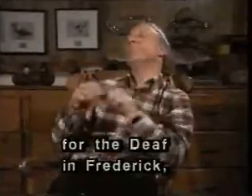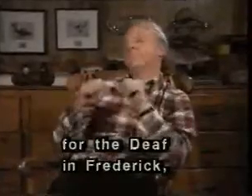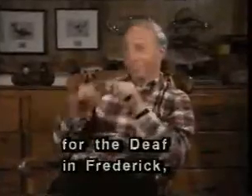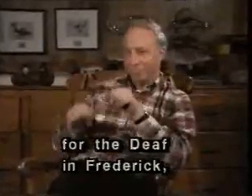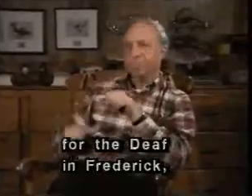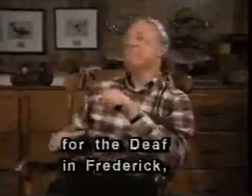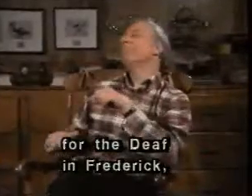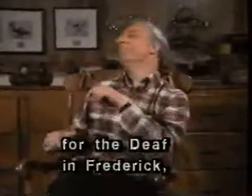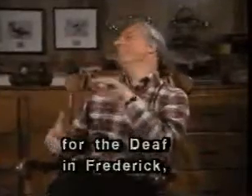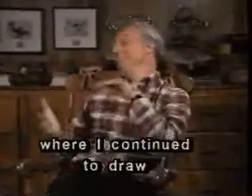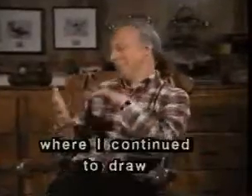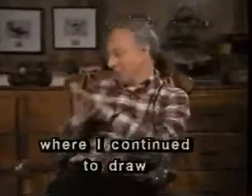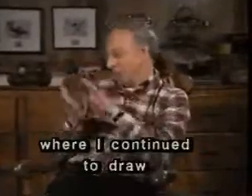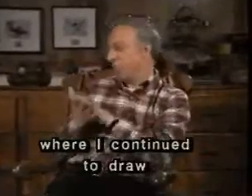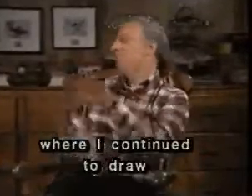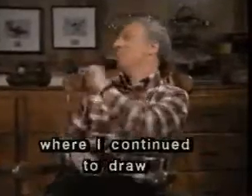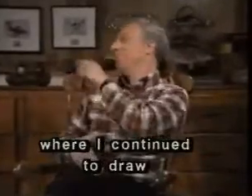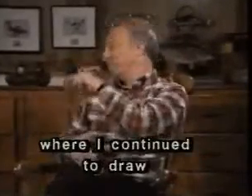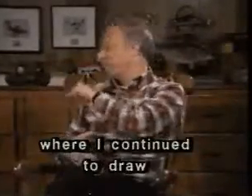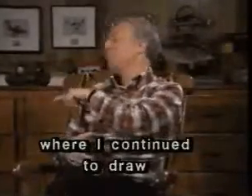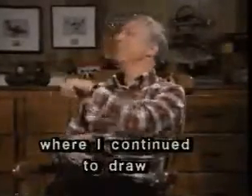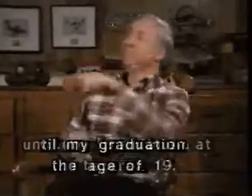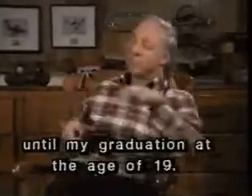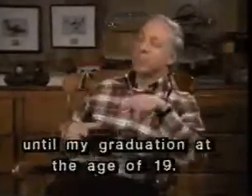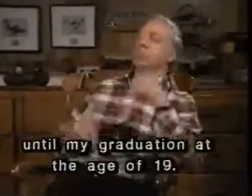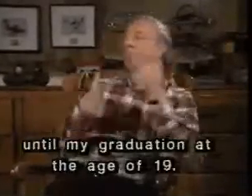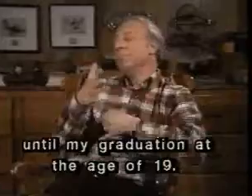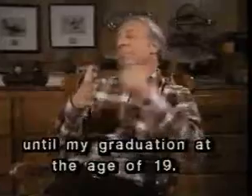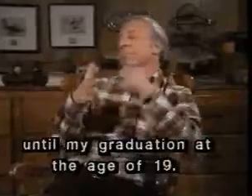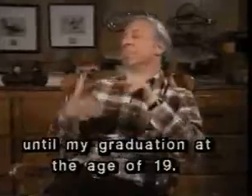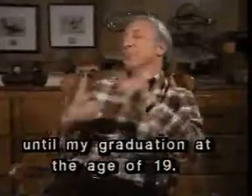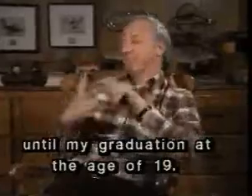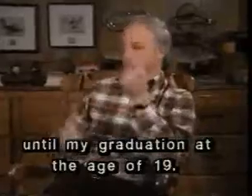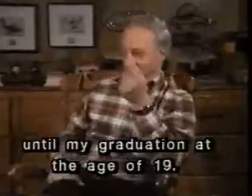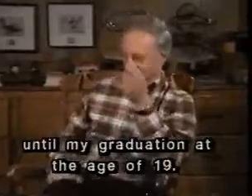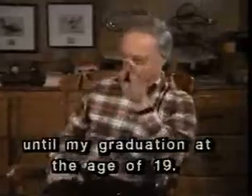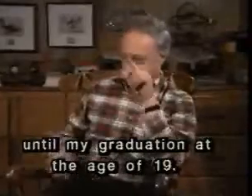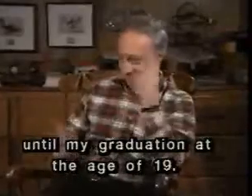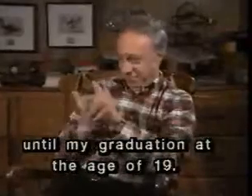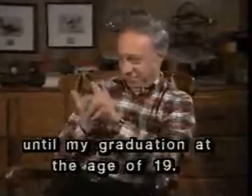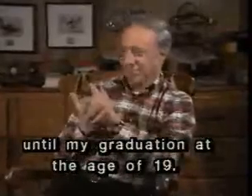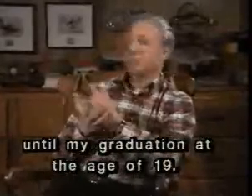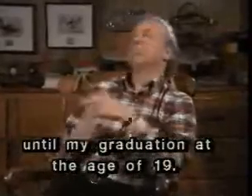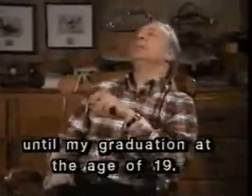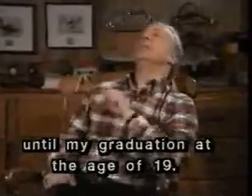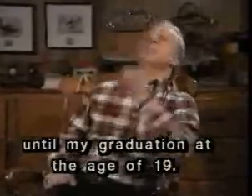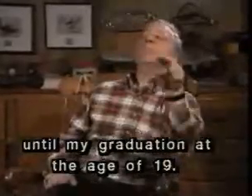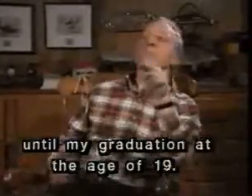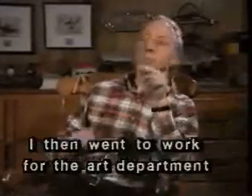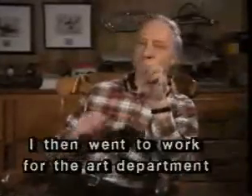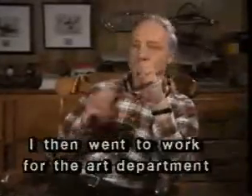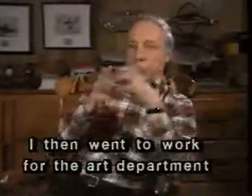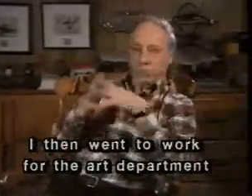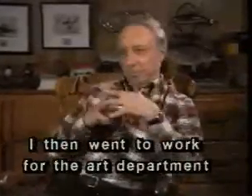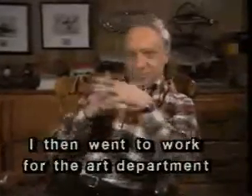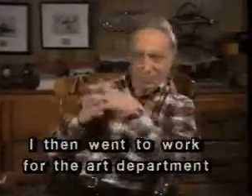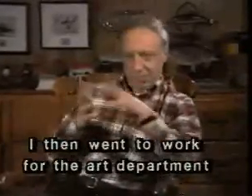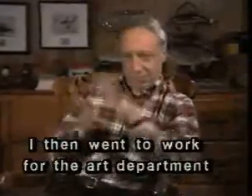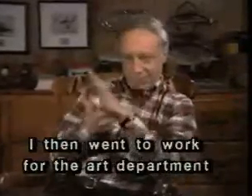in Frederick, where I continued to draw until my graduation at the age of 19. I then went to work for the